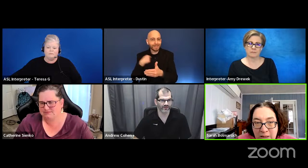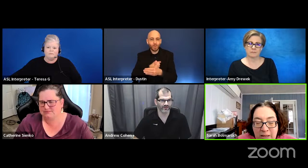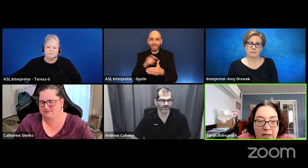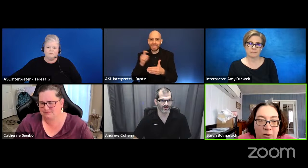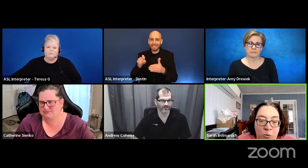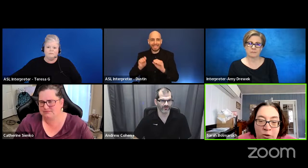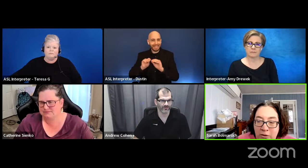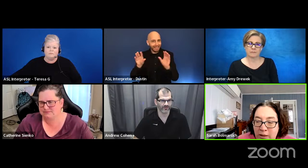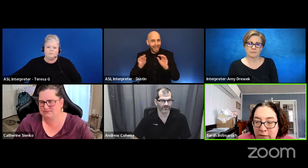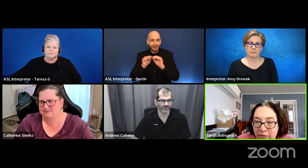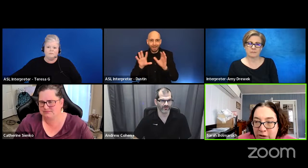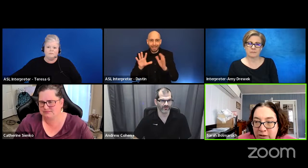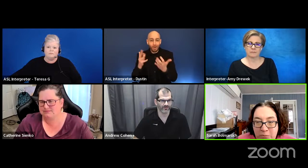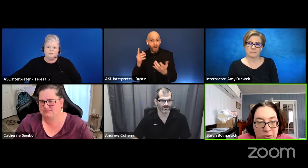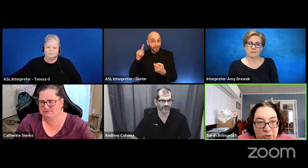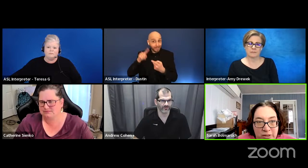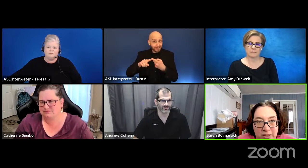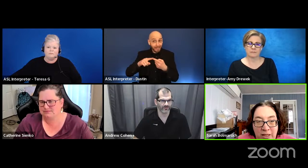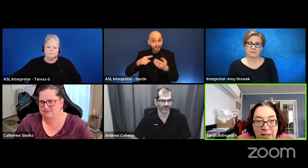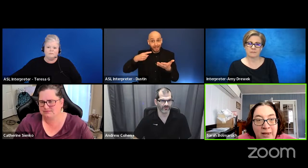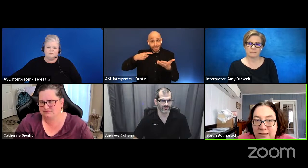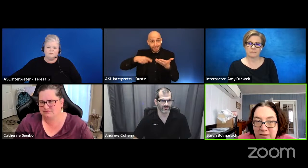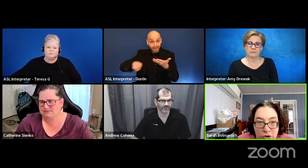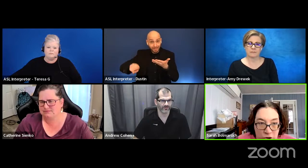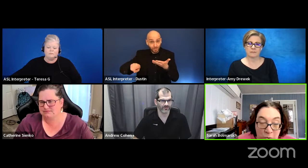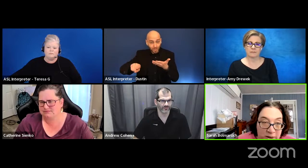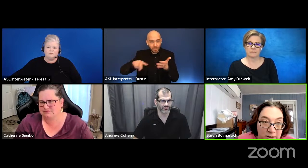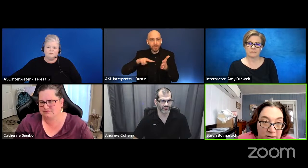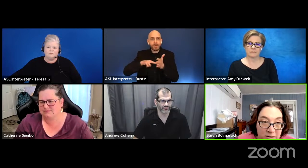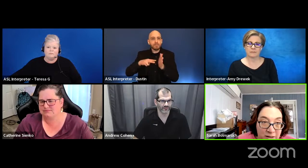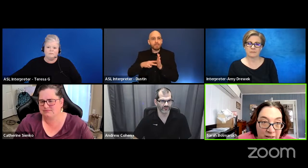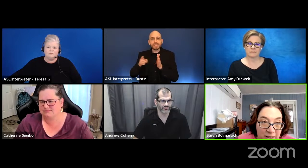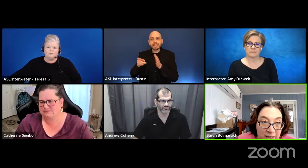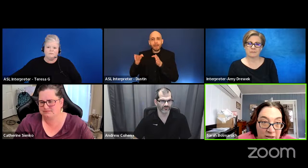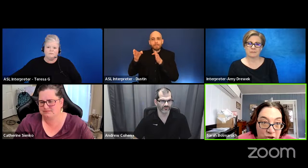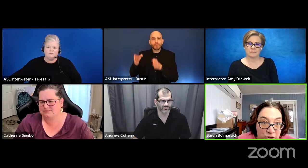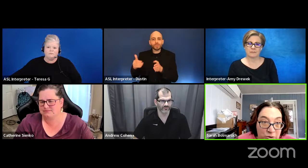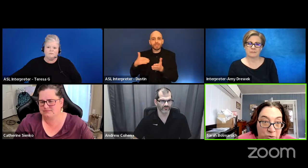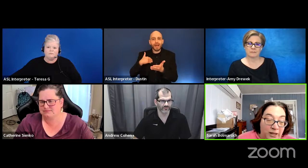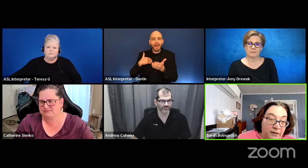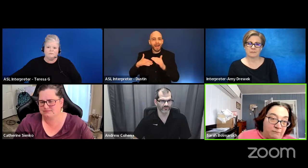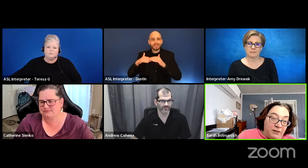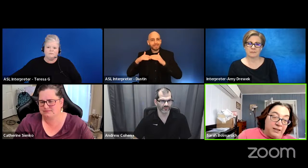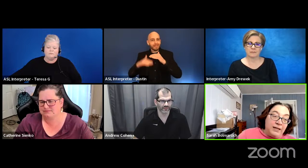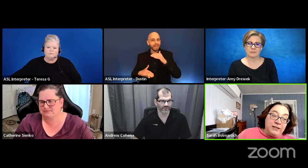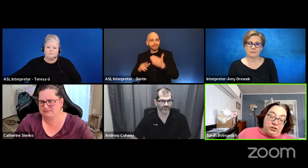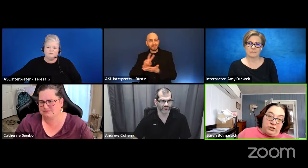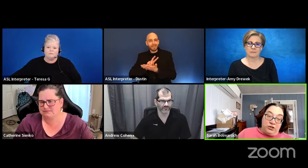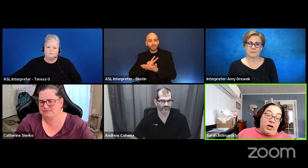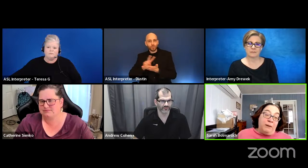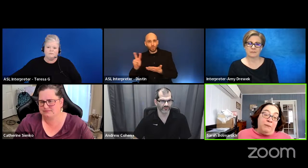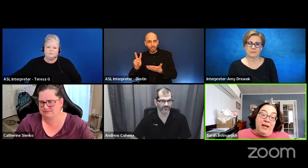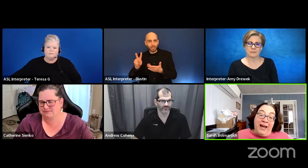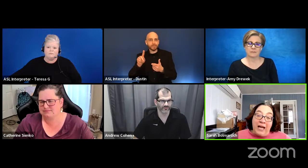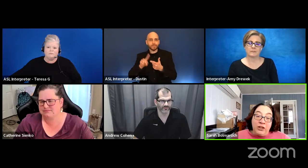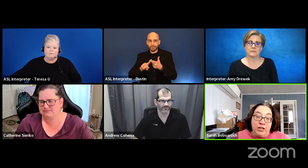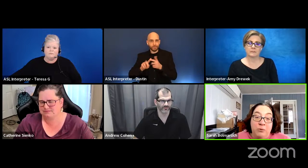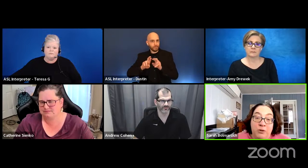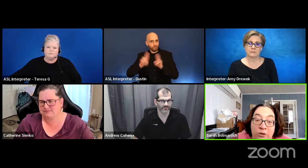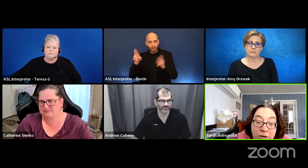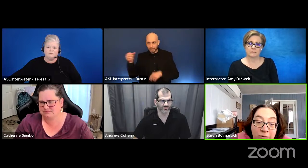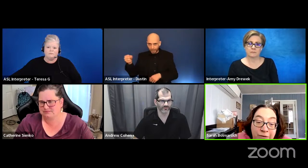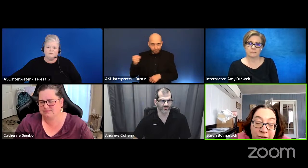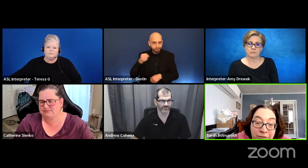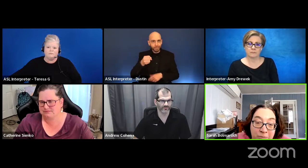next week would give this person less than 2 weeks to get into the job. I